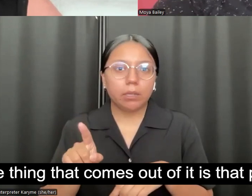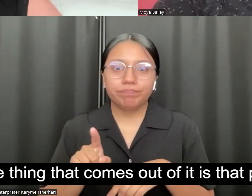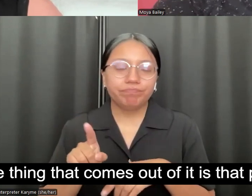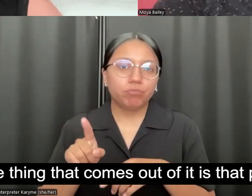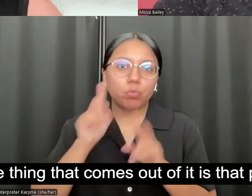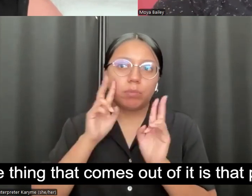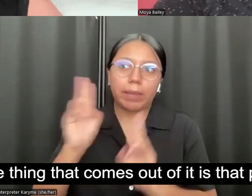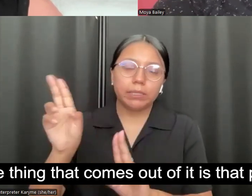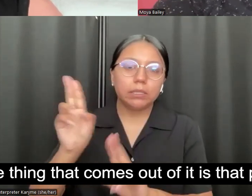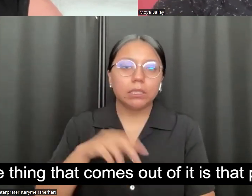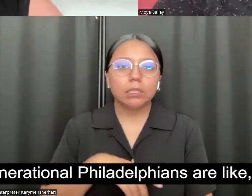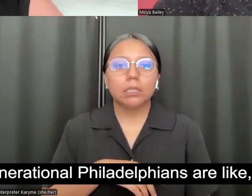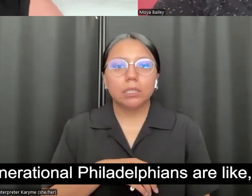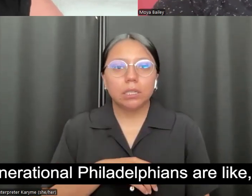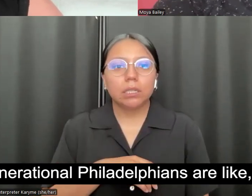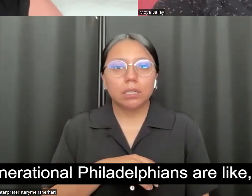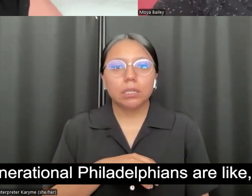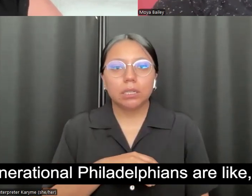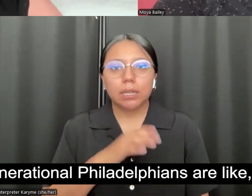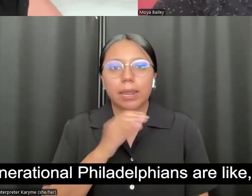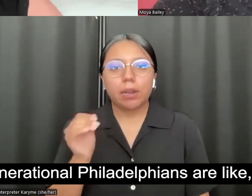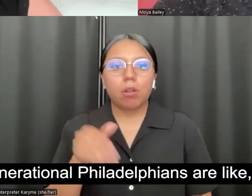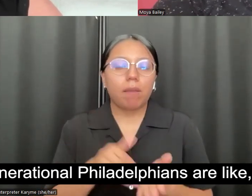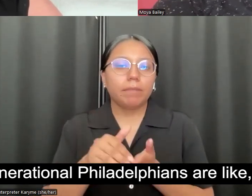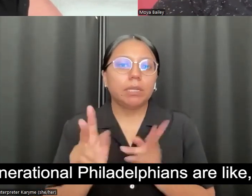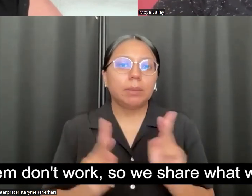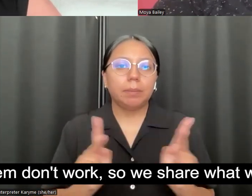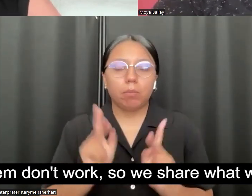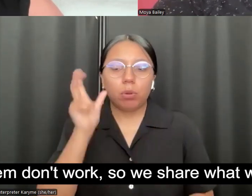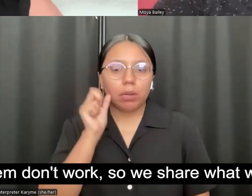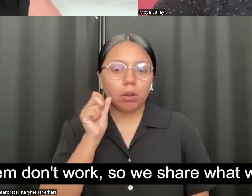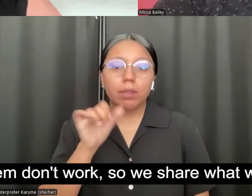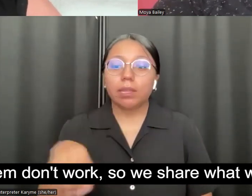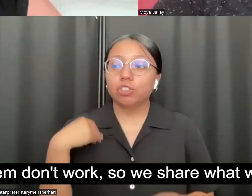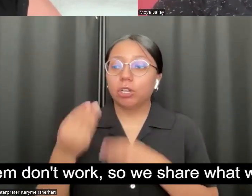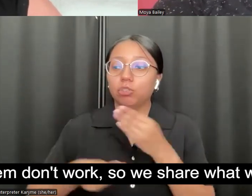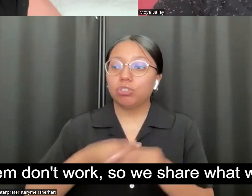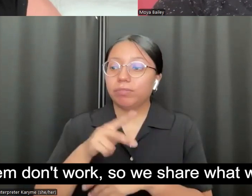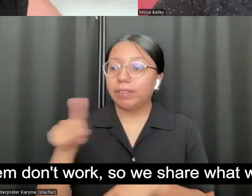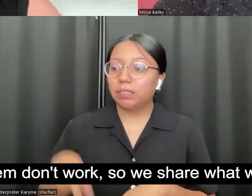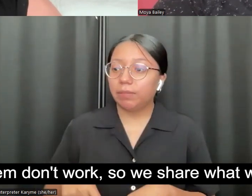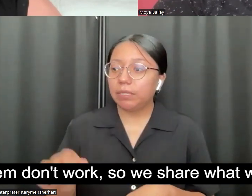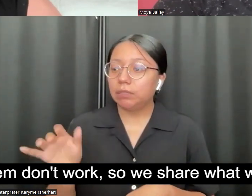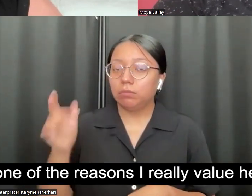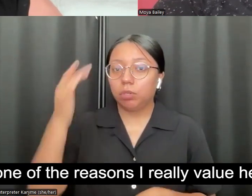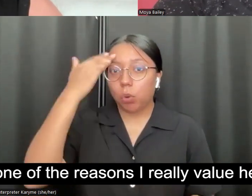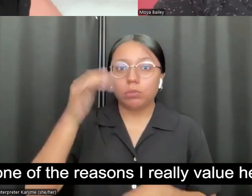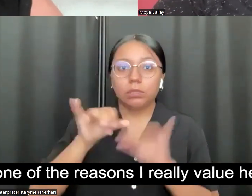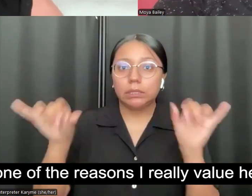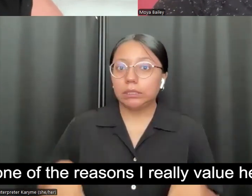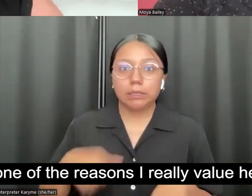though is that people here, like generational Philadelphians, are like, yeah, the systems don't work, so we share what we have. And